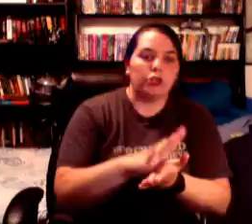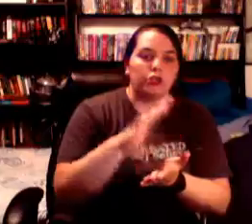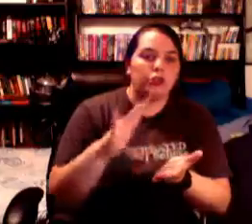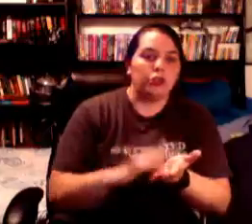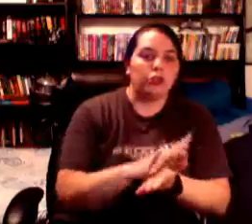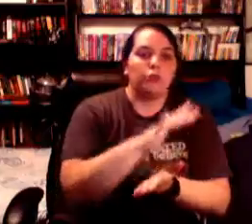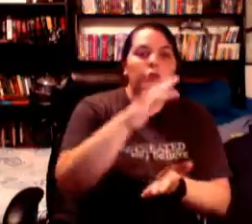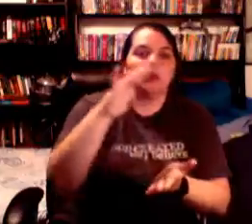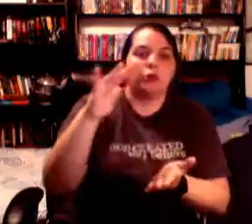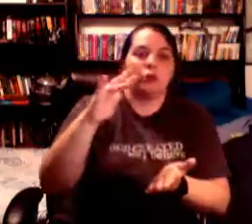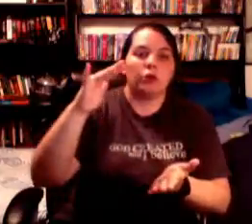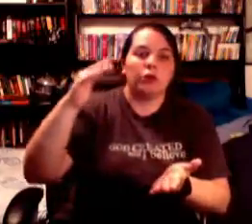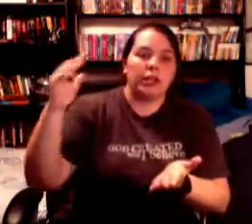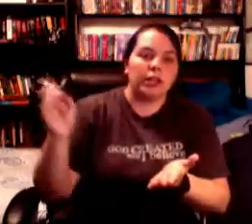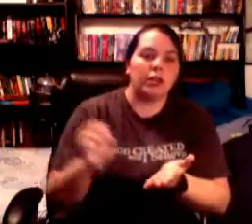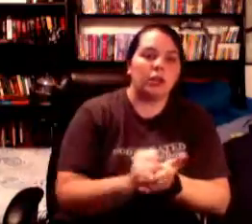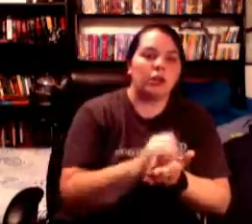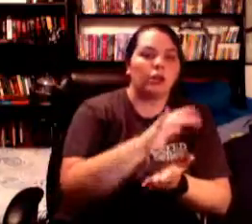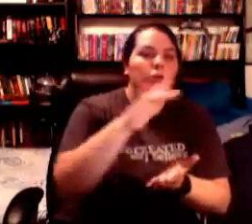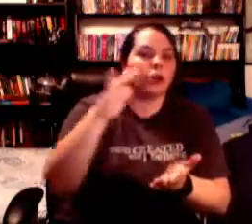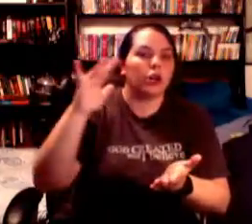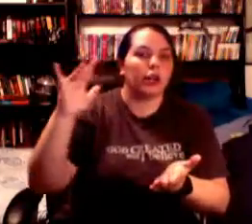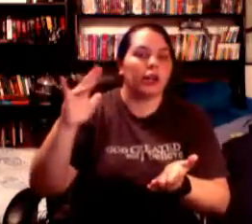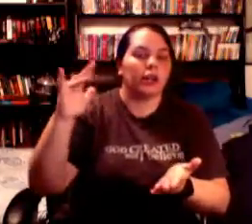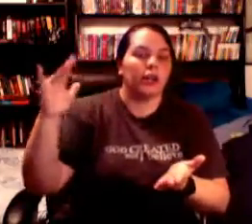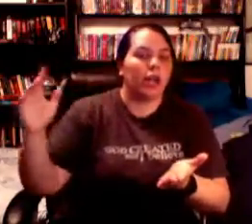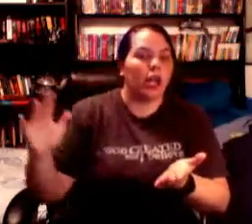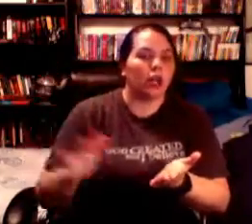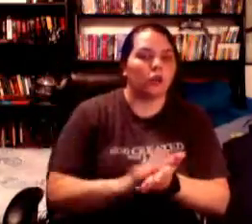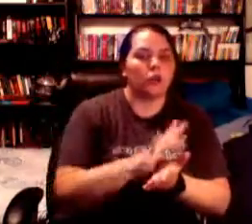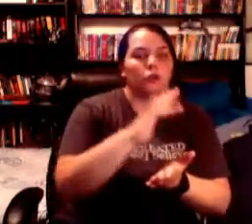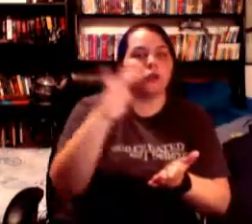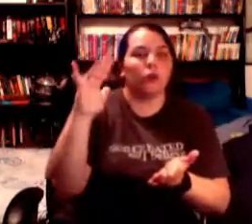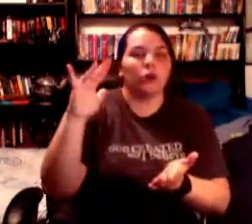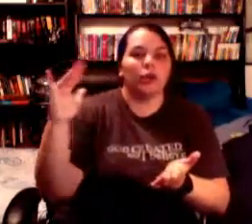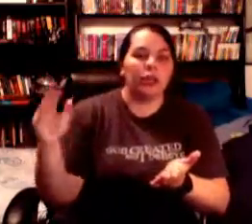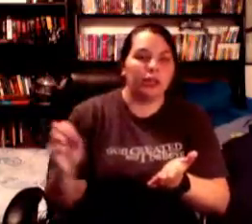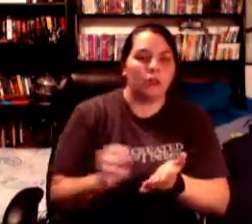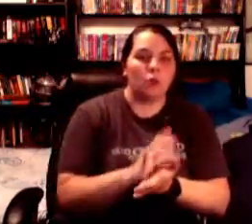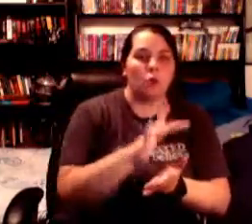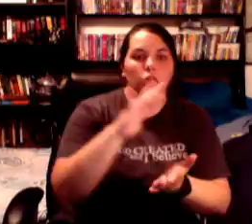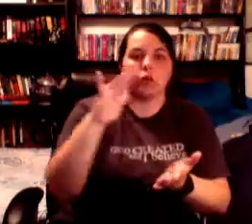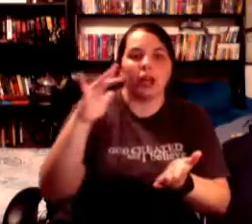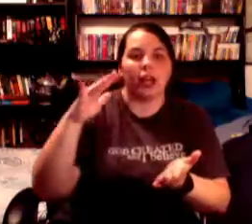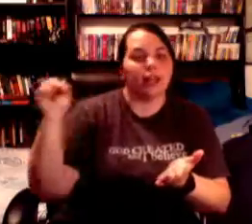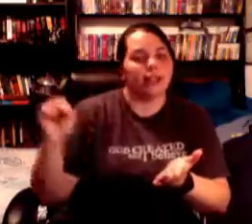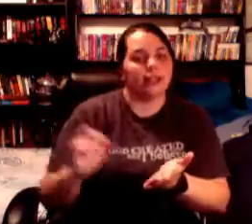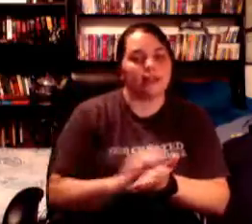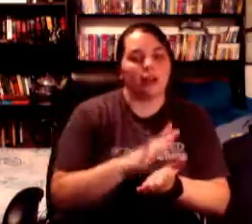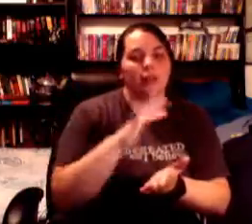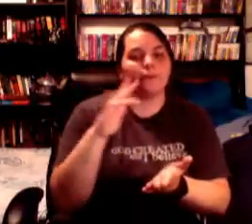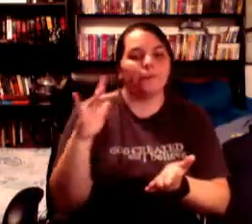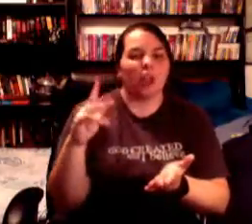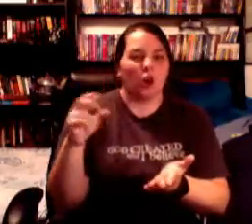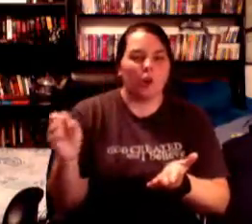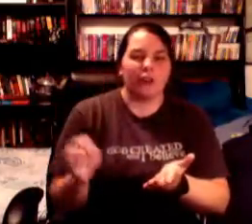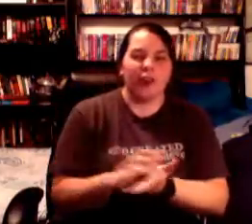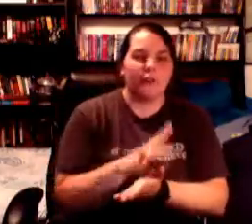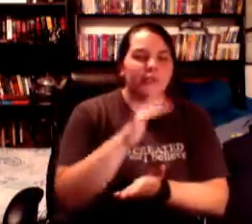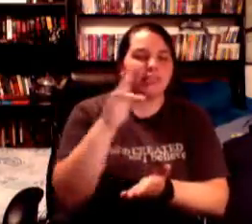can do glory, glory, glory, or glory. Doesn't matter. Whatever it happens